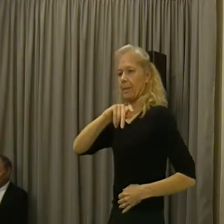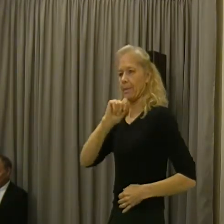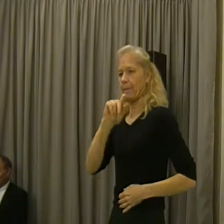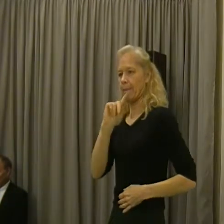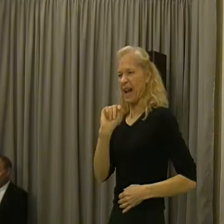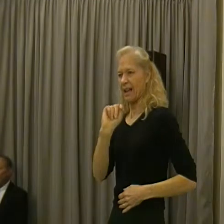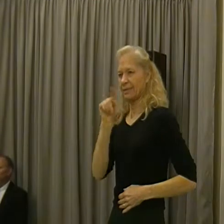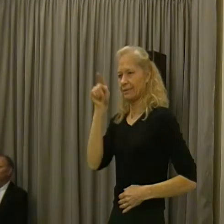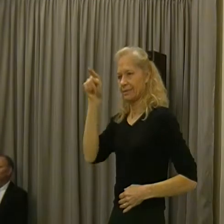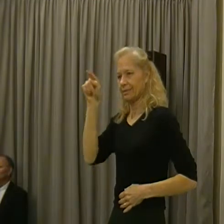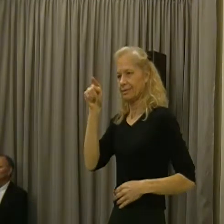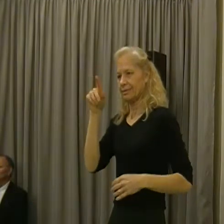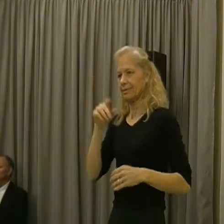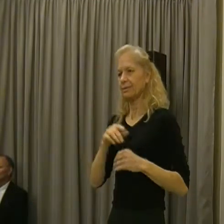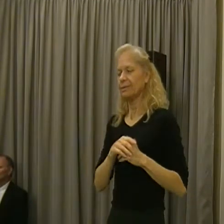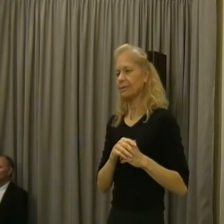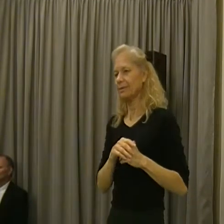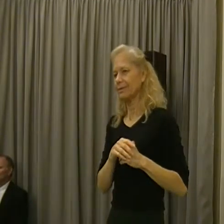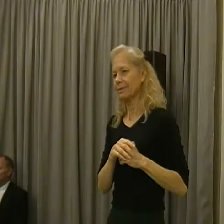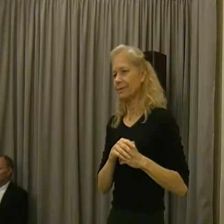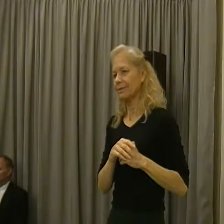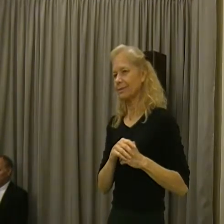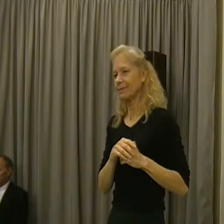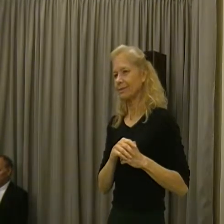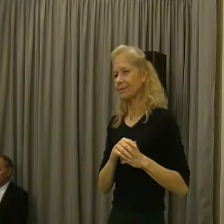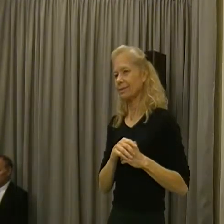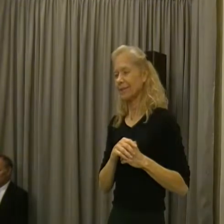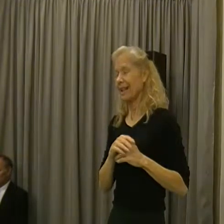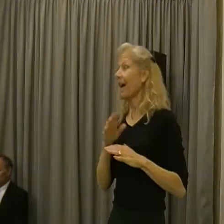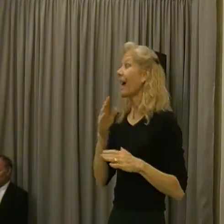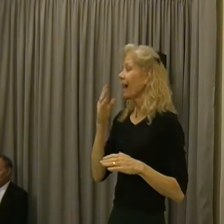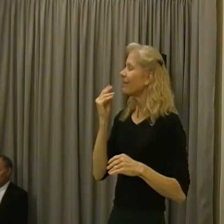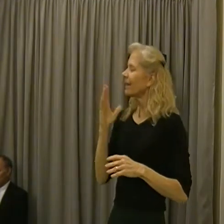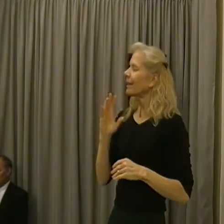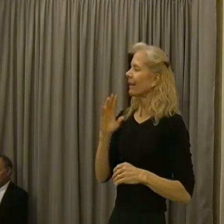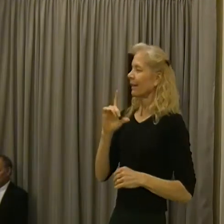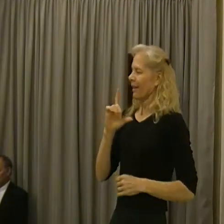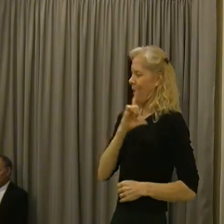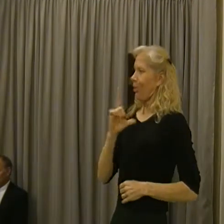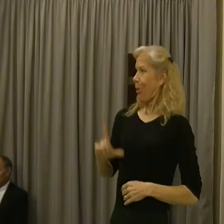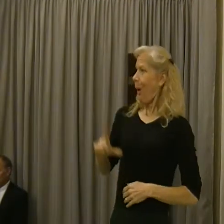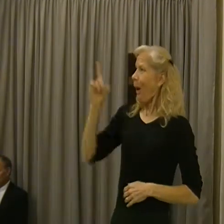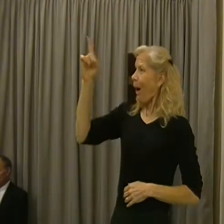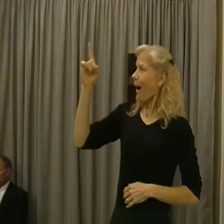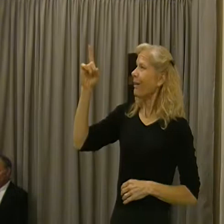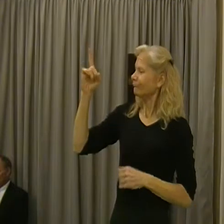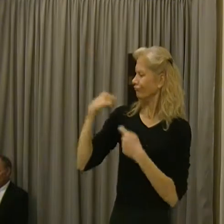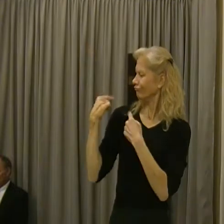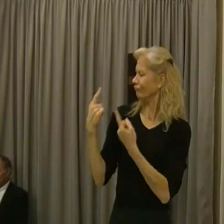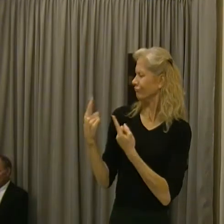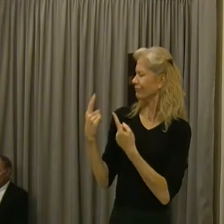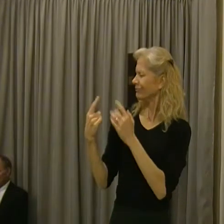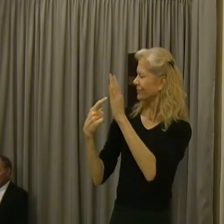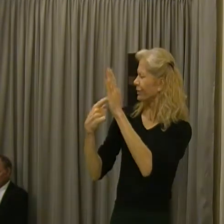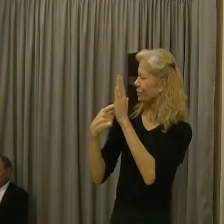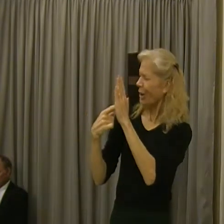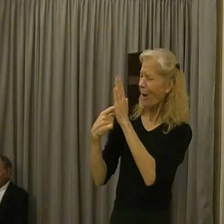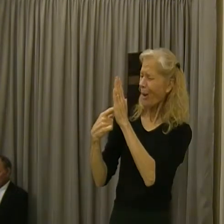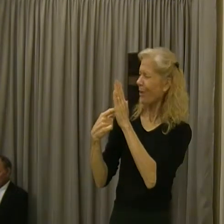much recently. As our children grow older, they realize that they need us even more. We've had so much communication